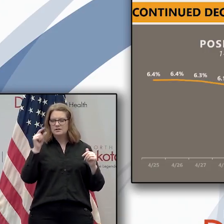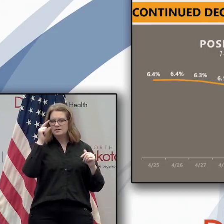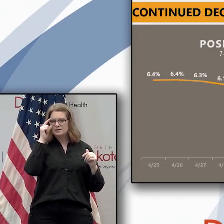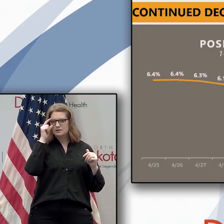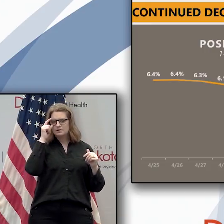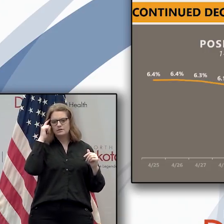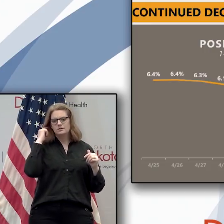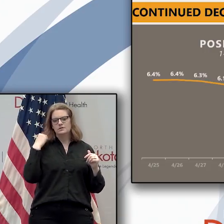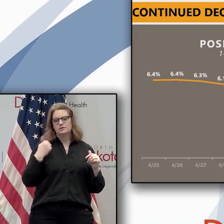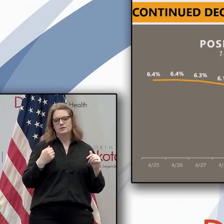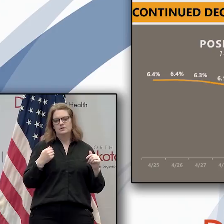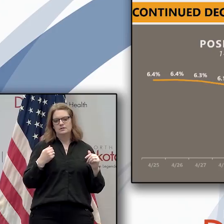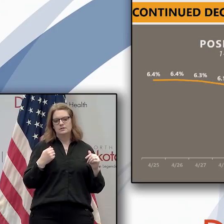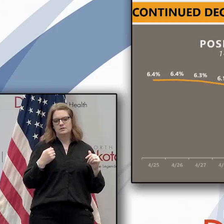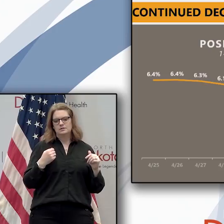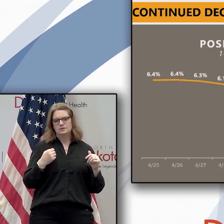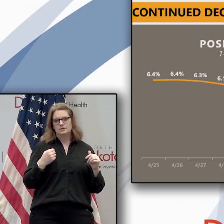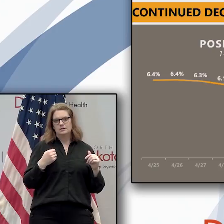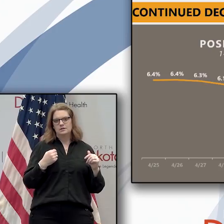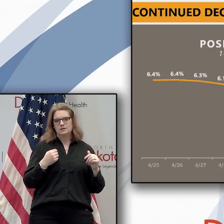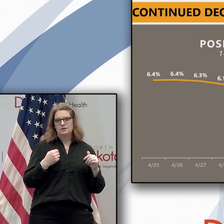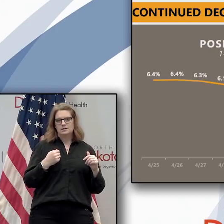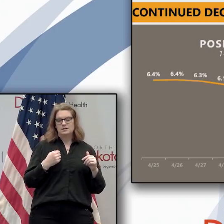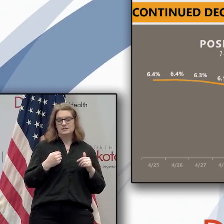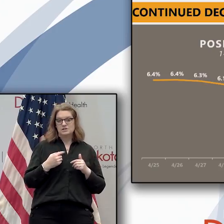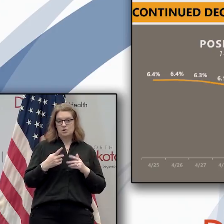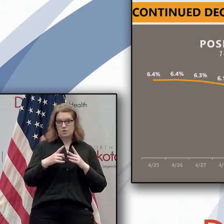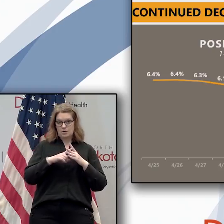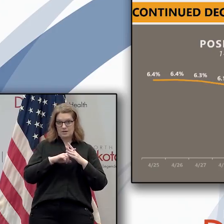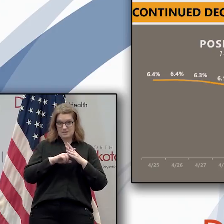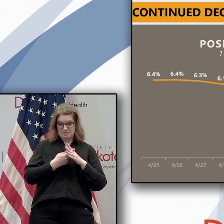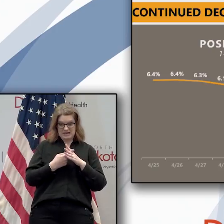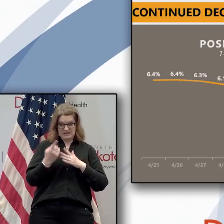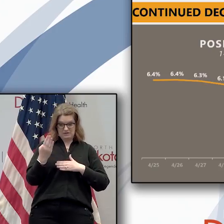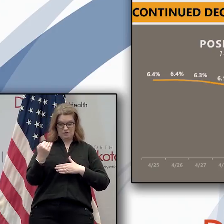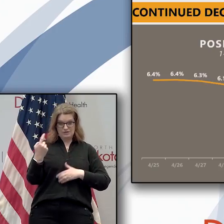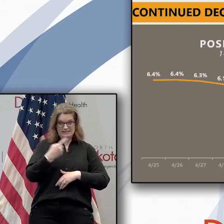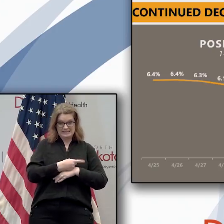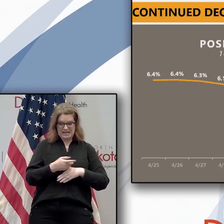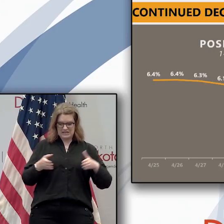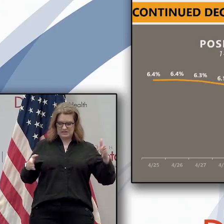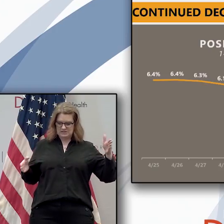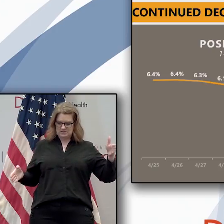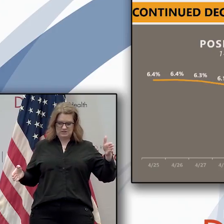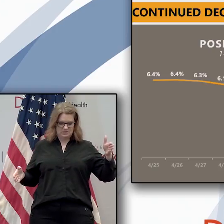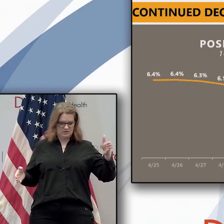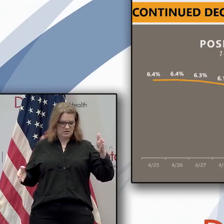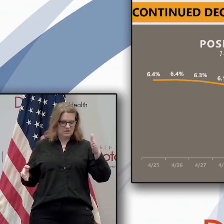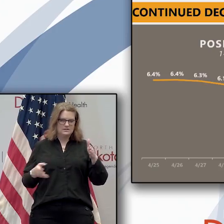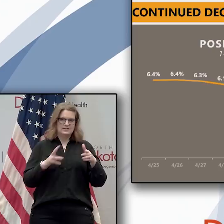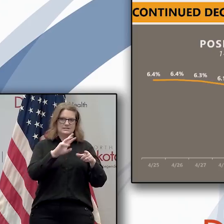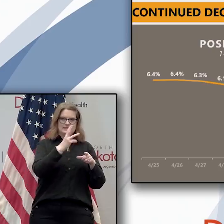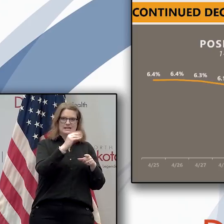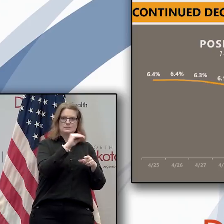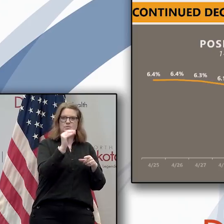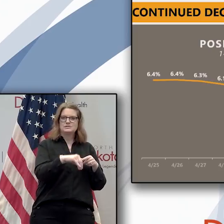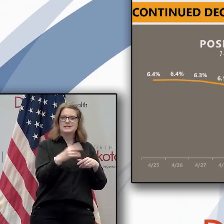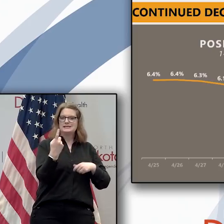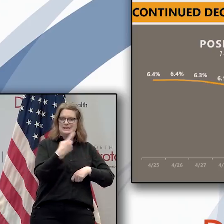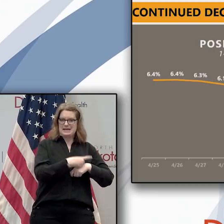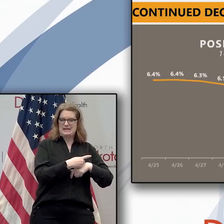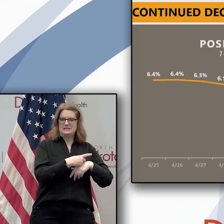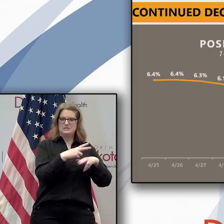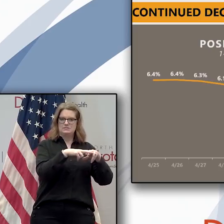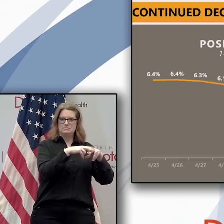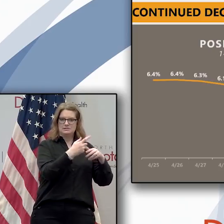replace a day at the beginning of that 14-day average over the next 5 days, when some of those 6% days drop off